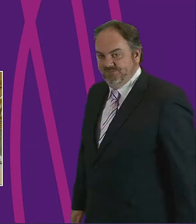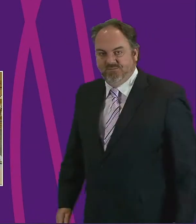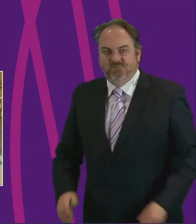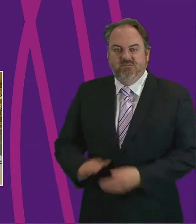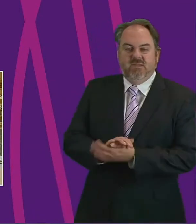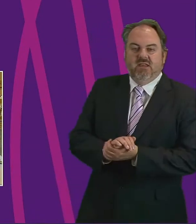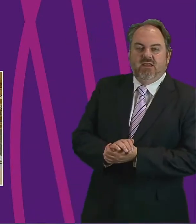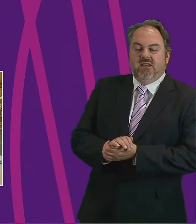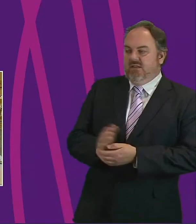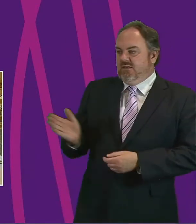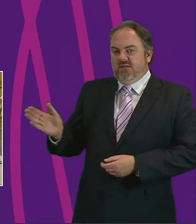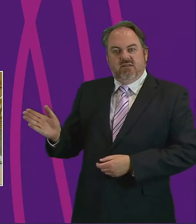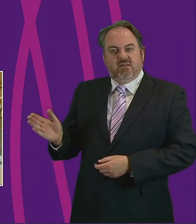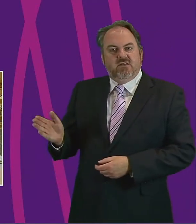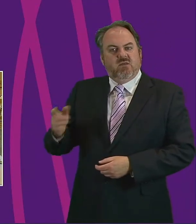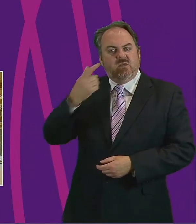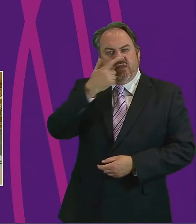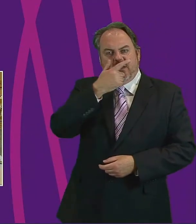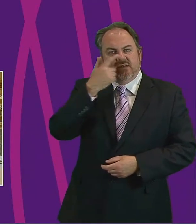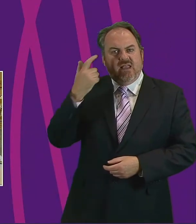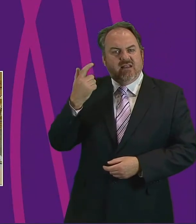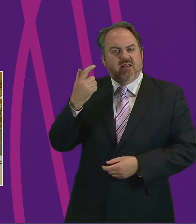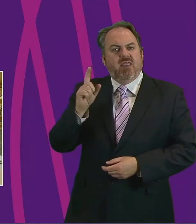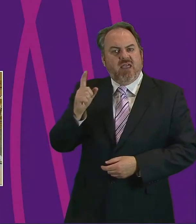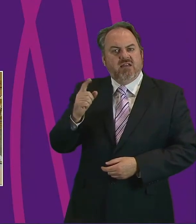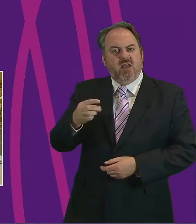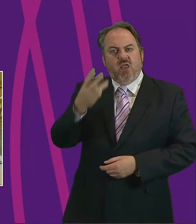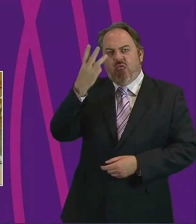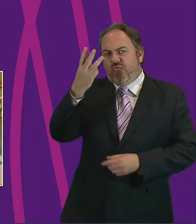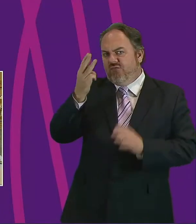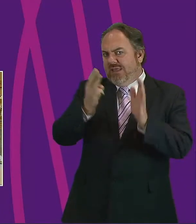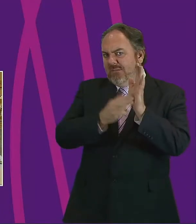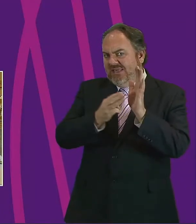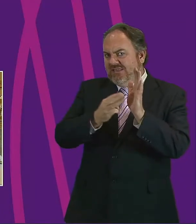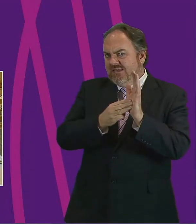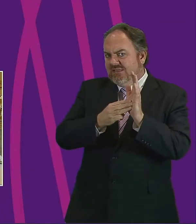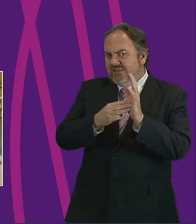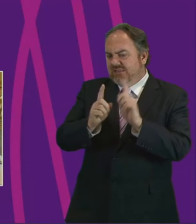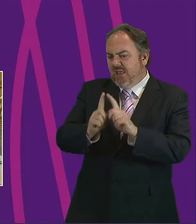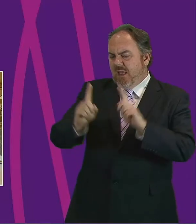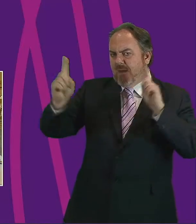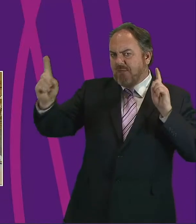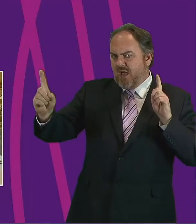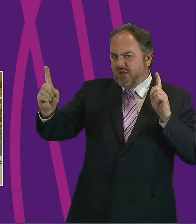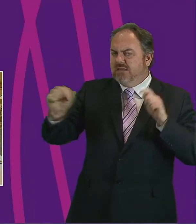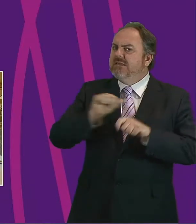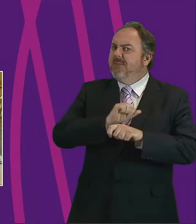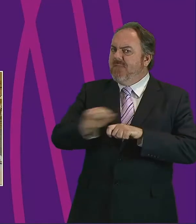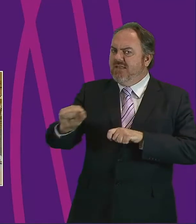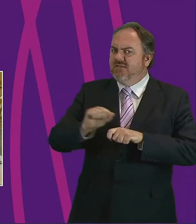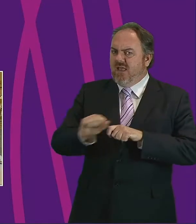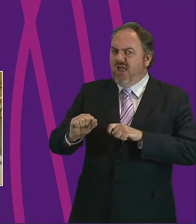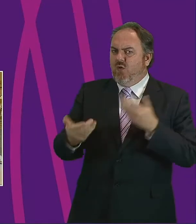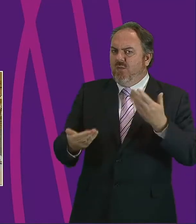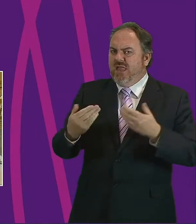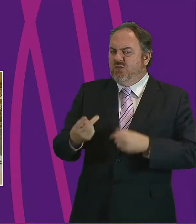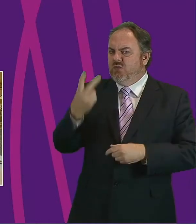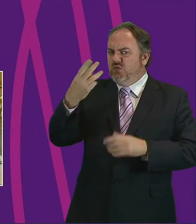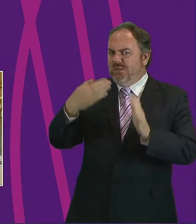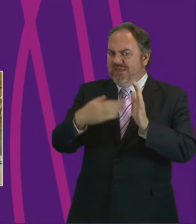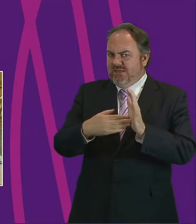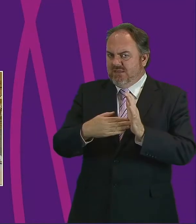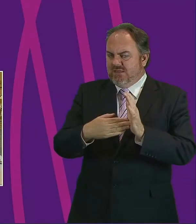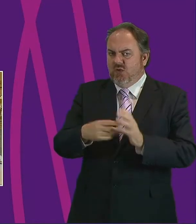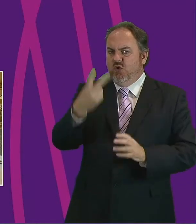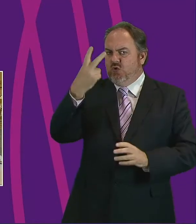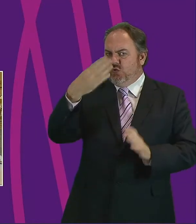3 metres is better for social distancing than 2 metres. and 2 metres is better